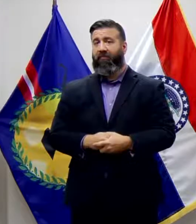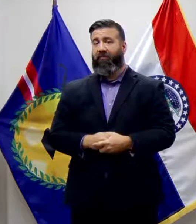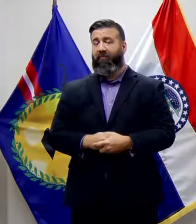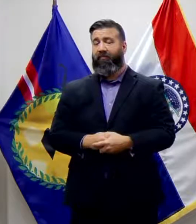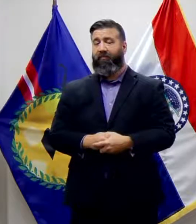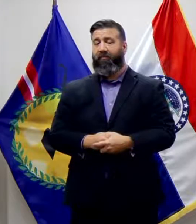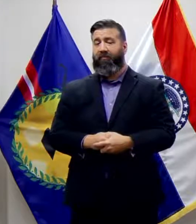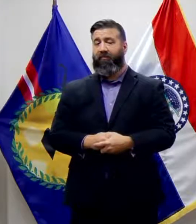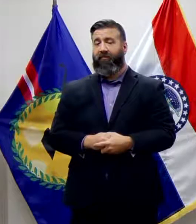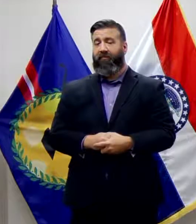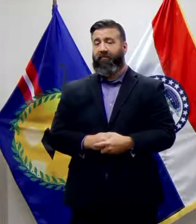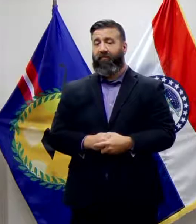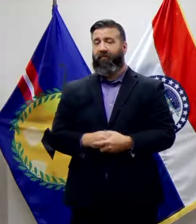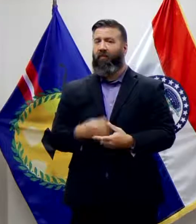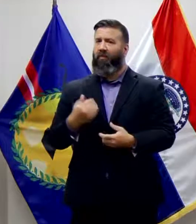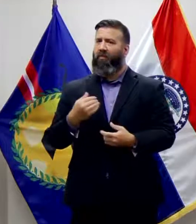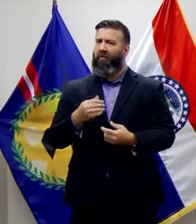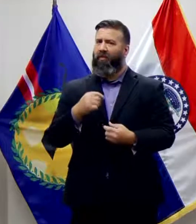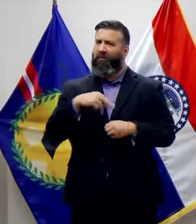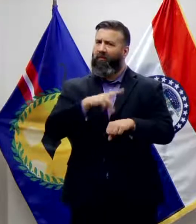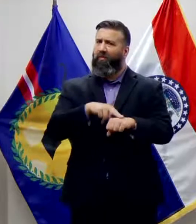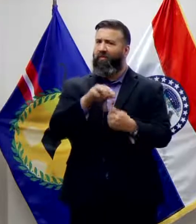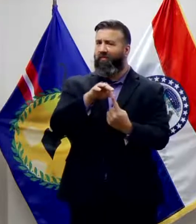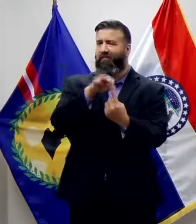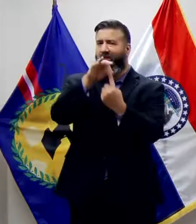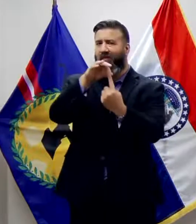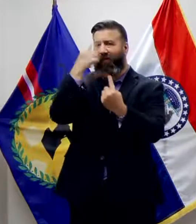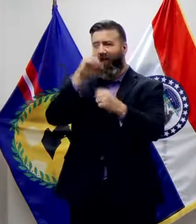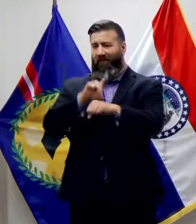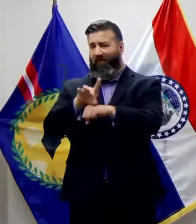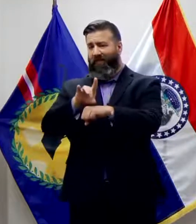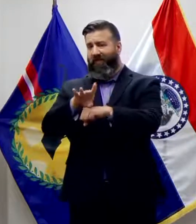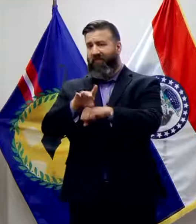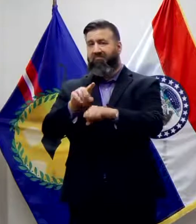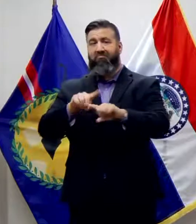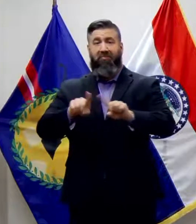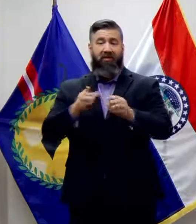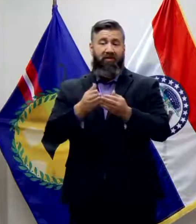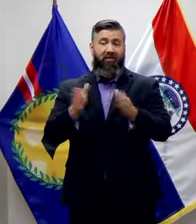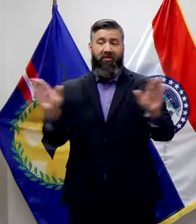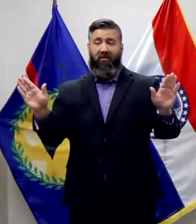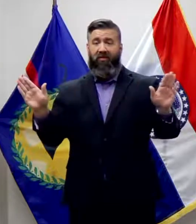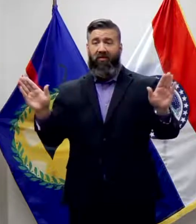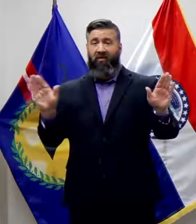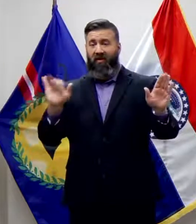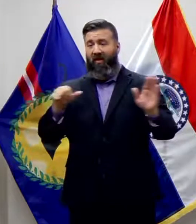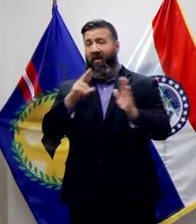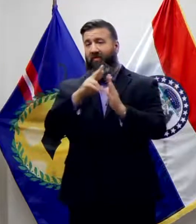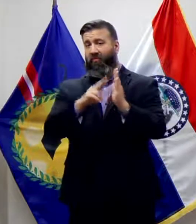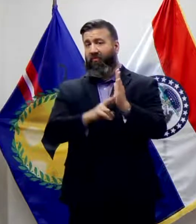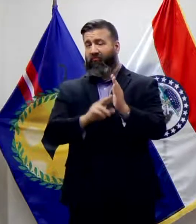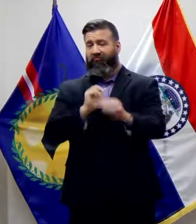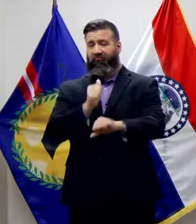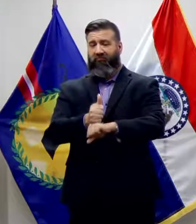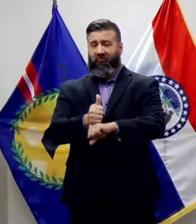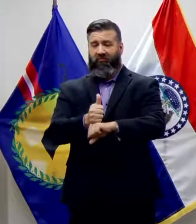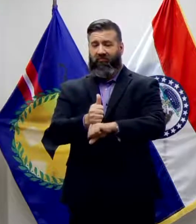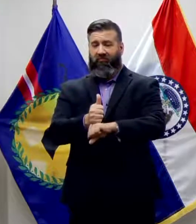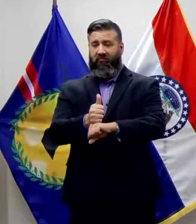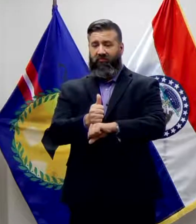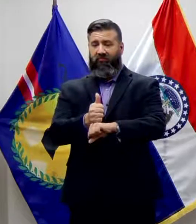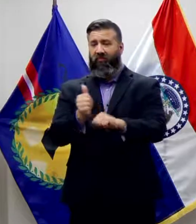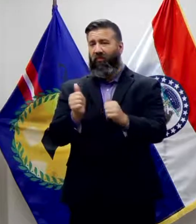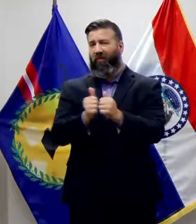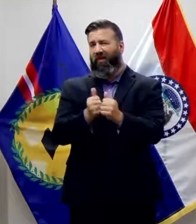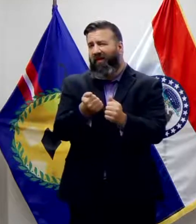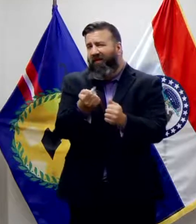Yeah, there are exceptions to the evictions, but in general, the eviction moratorium was in place with the